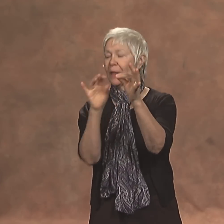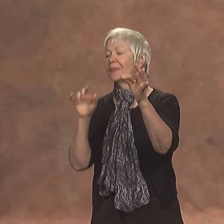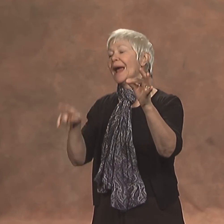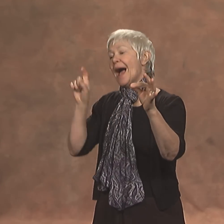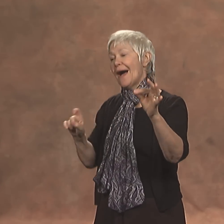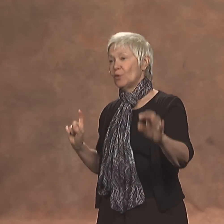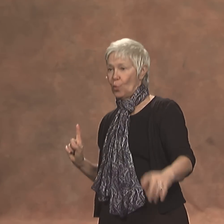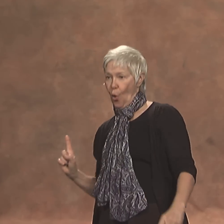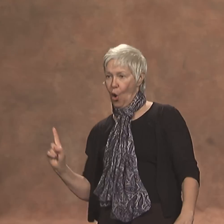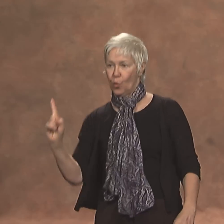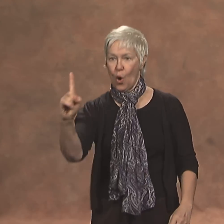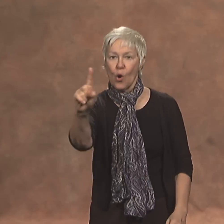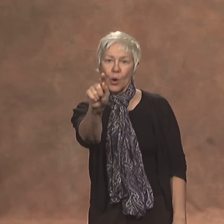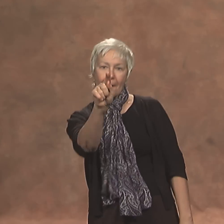gaze to the question.